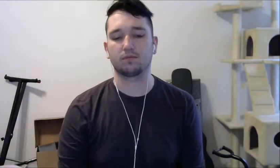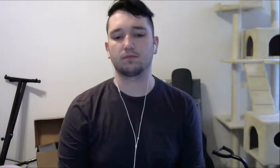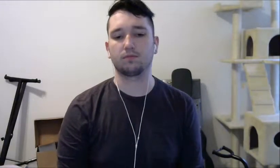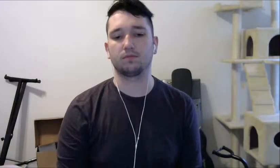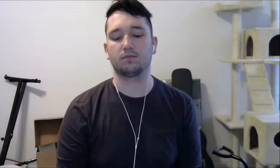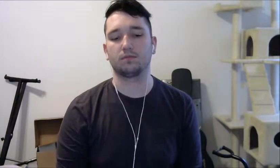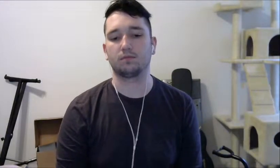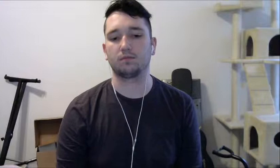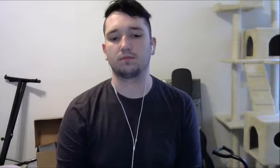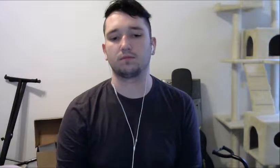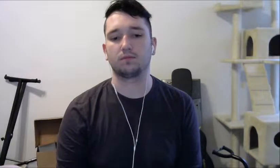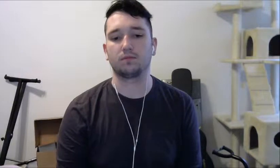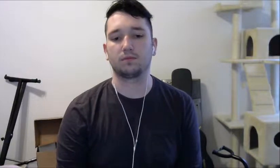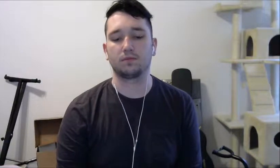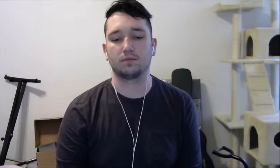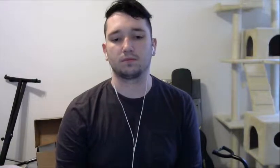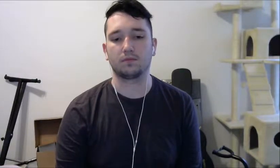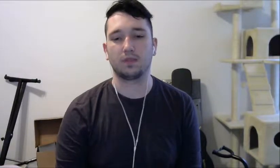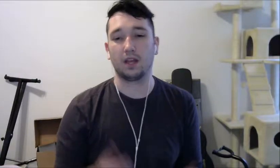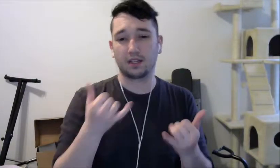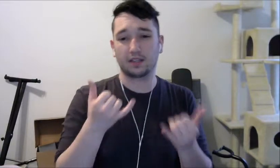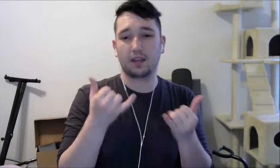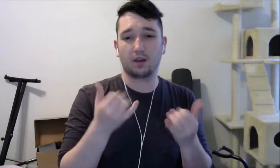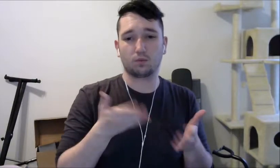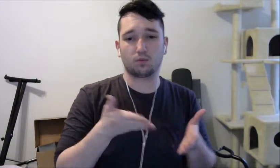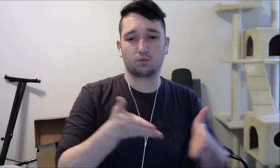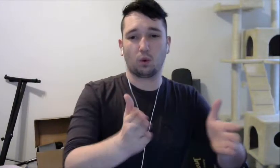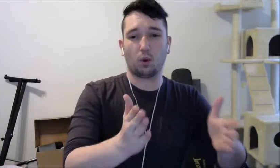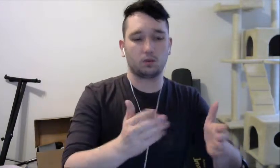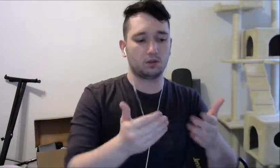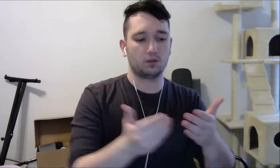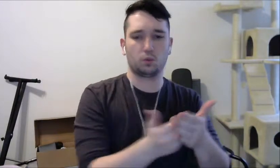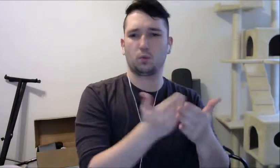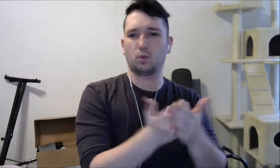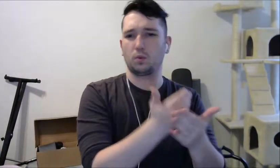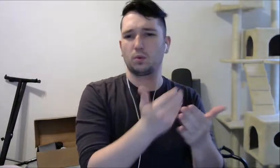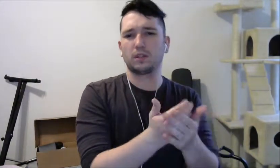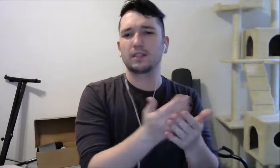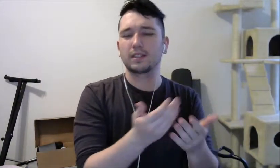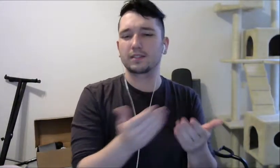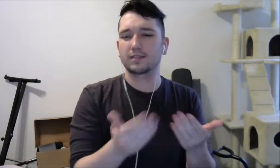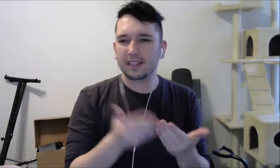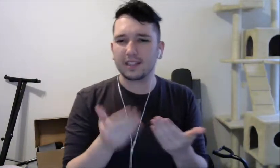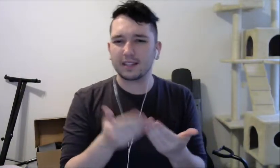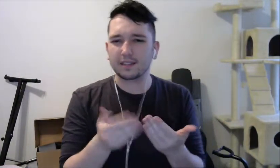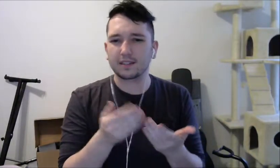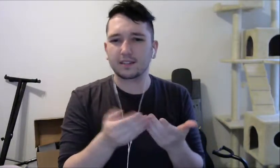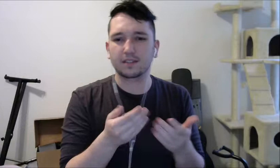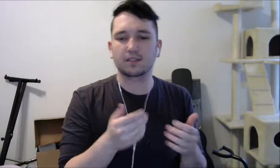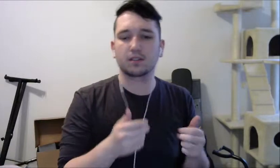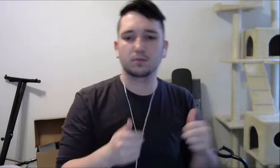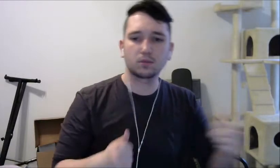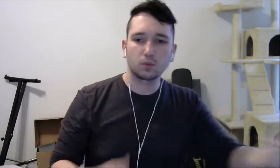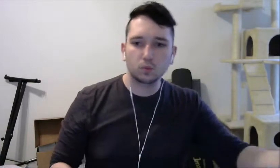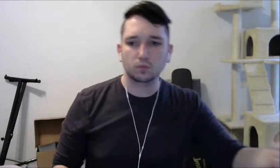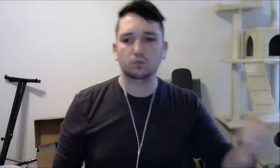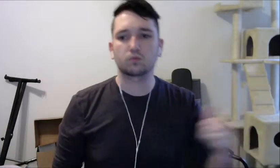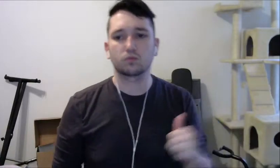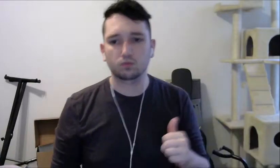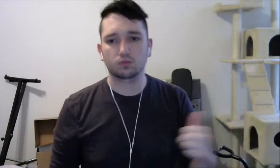suburbs. Remember during this time that employment was still centered in the central cities, so people were still attached to the central